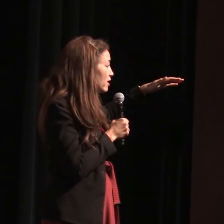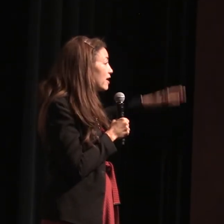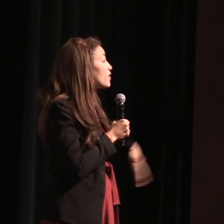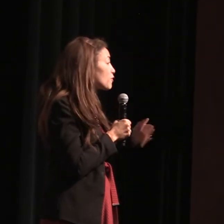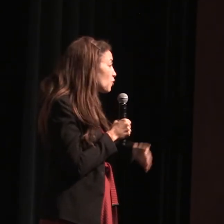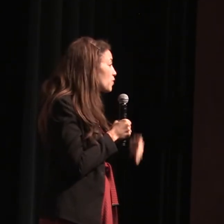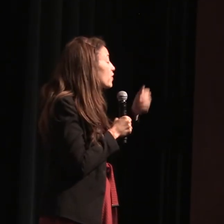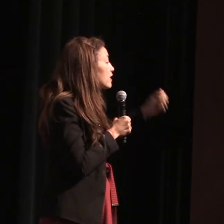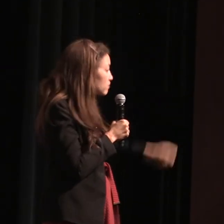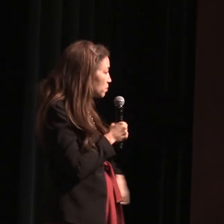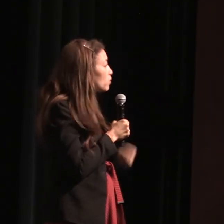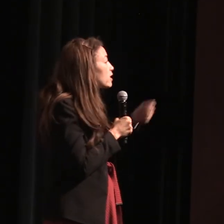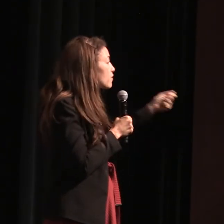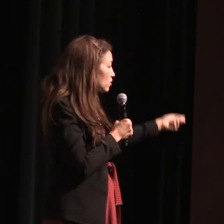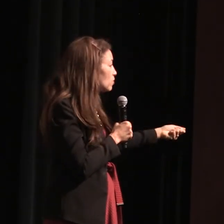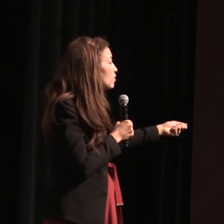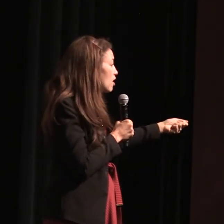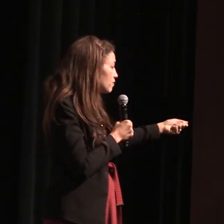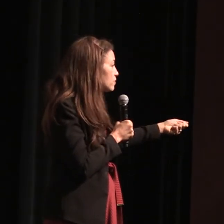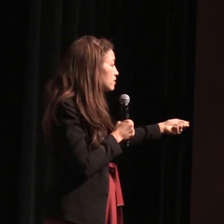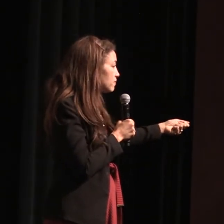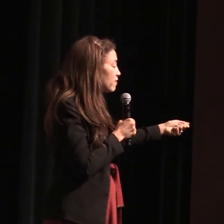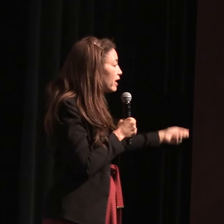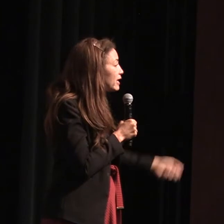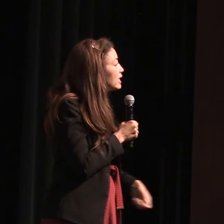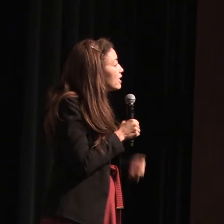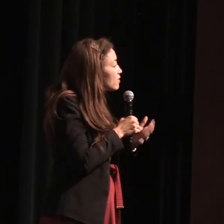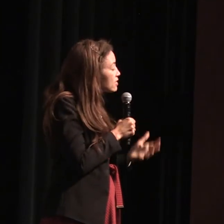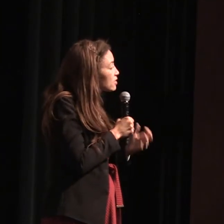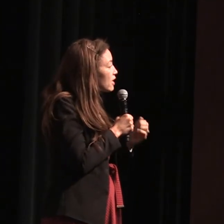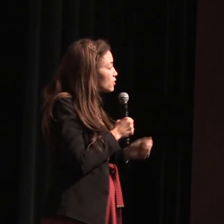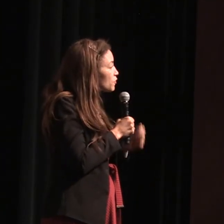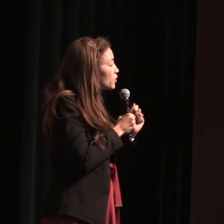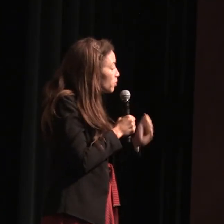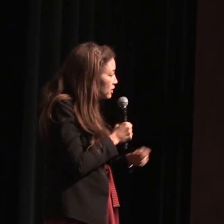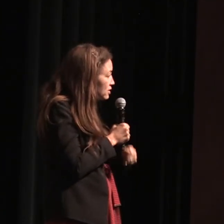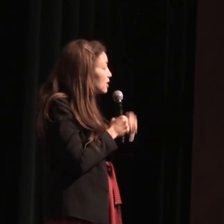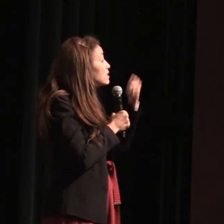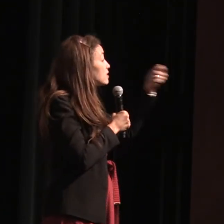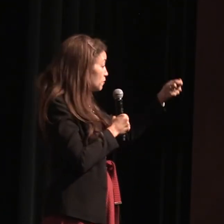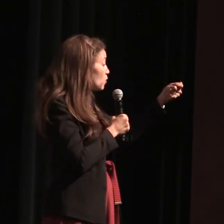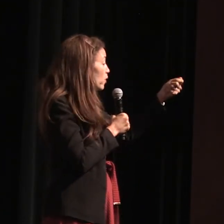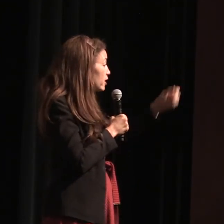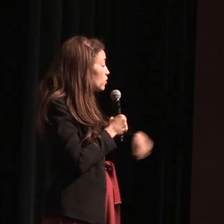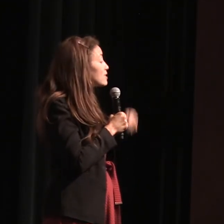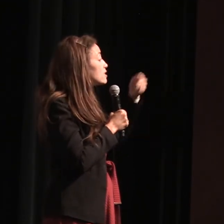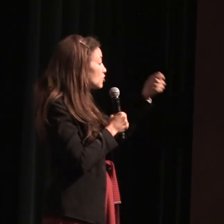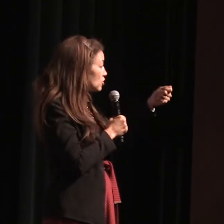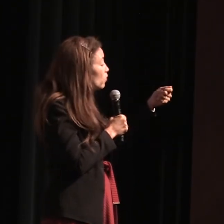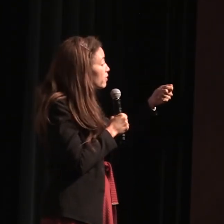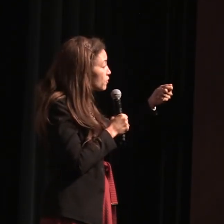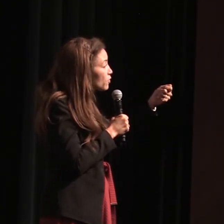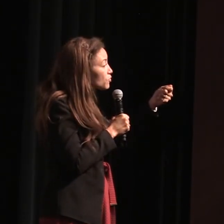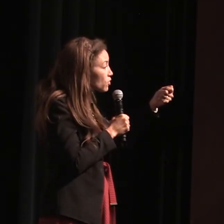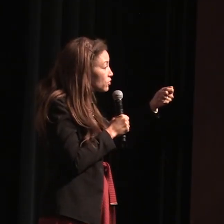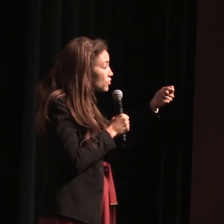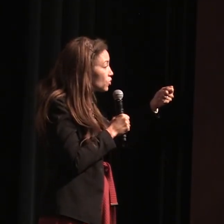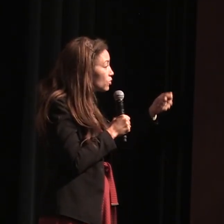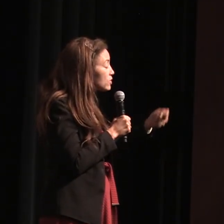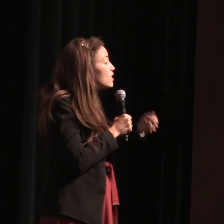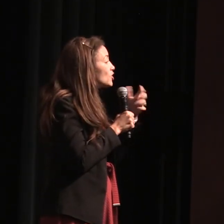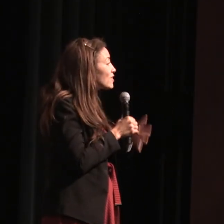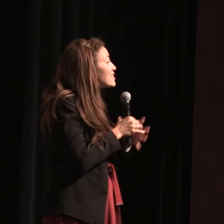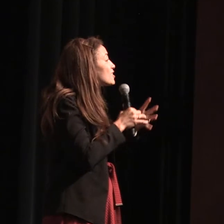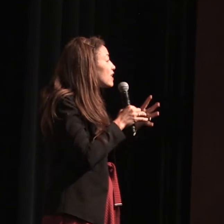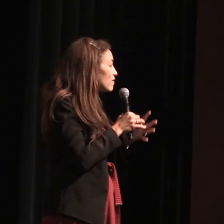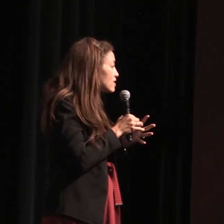principal and therefore they're gonna have to pull out of their local coffers to fund that. This allows for you to put a different weight or an additional weight for those rural